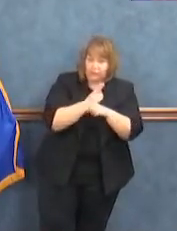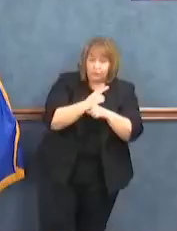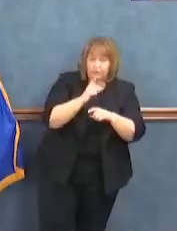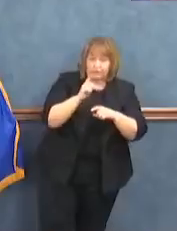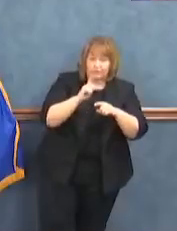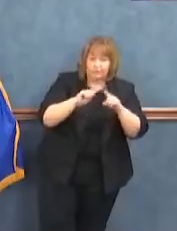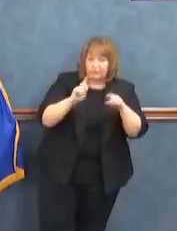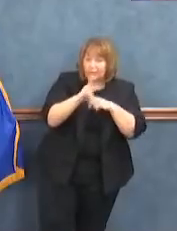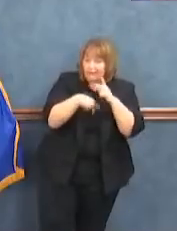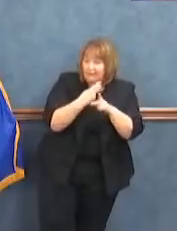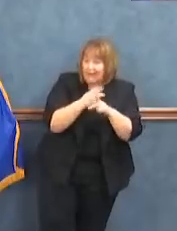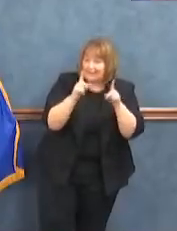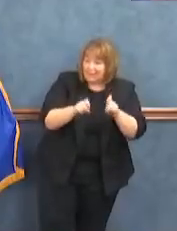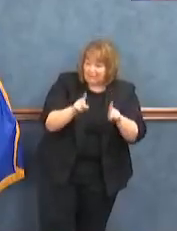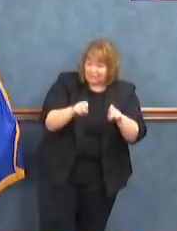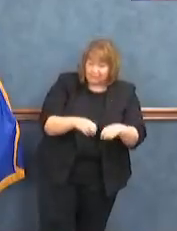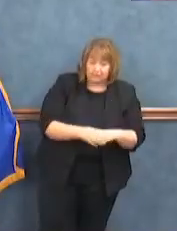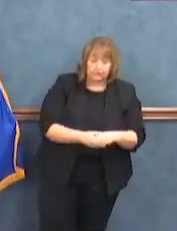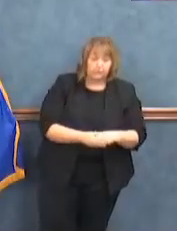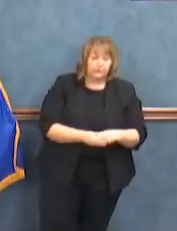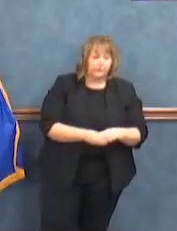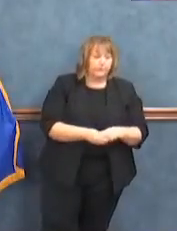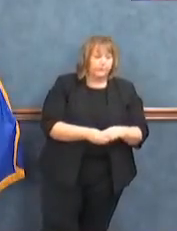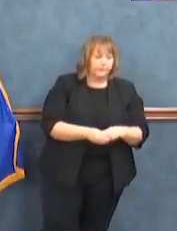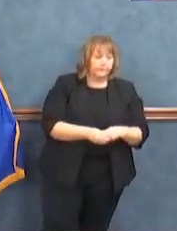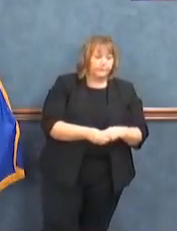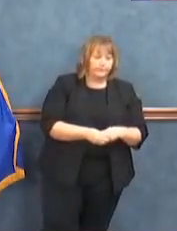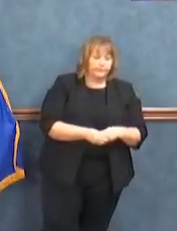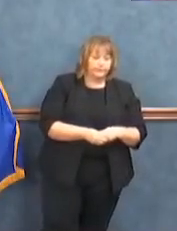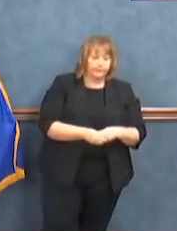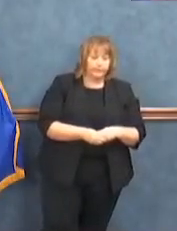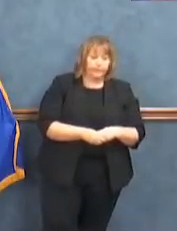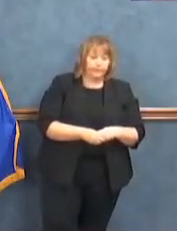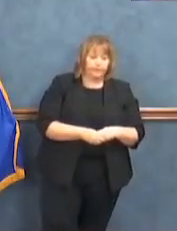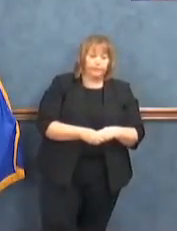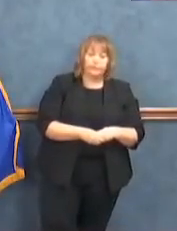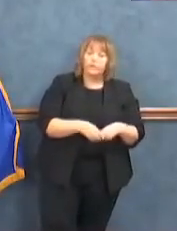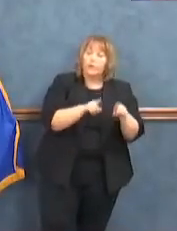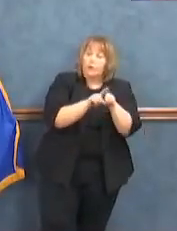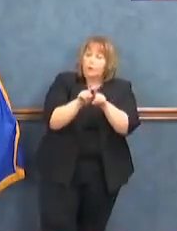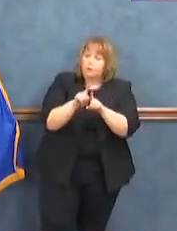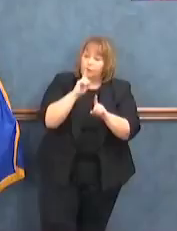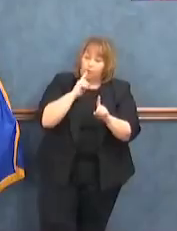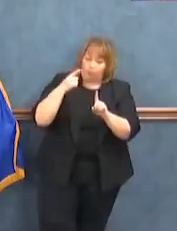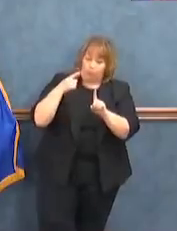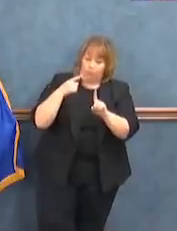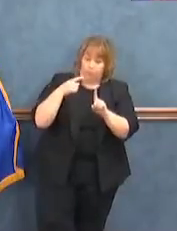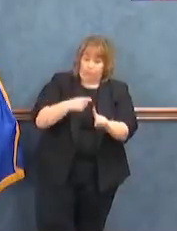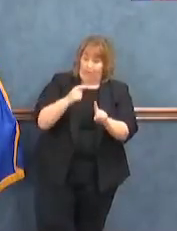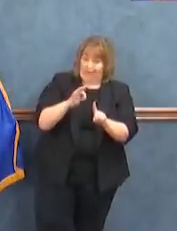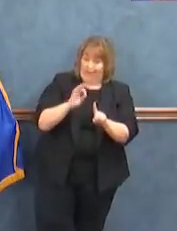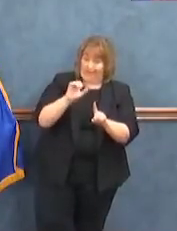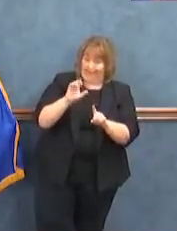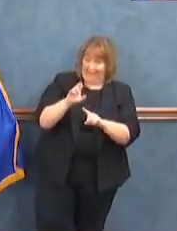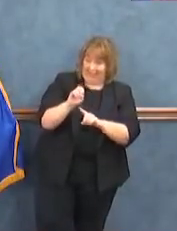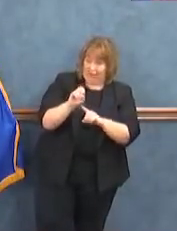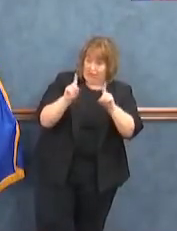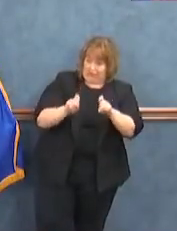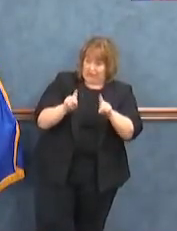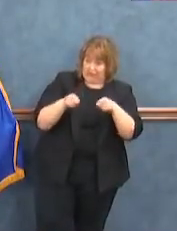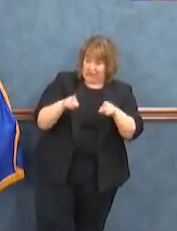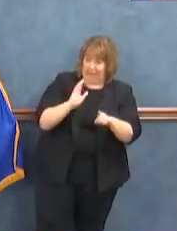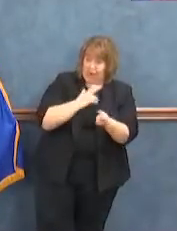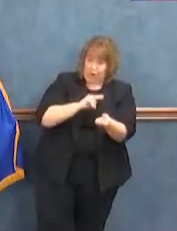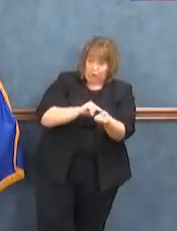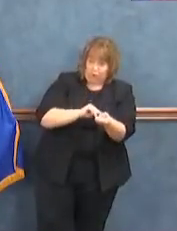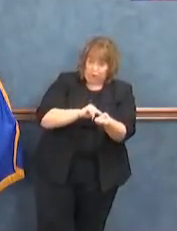as ensuring that we have point of care testing at our nursing facilities. And I